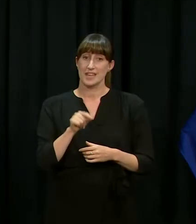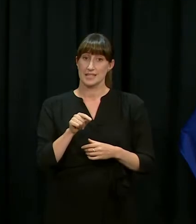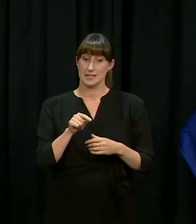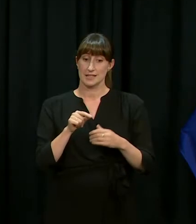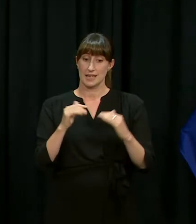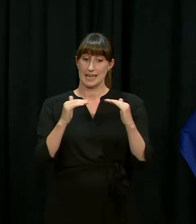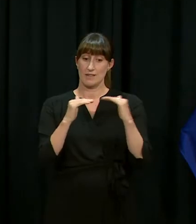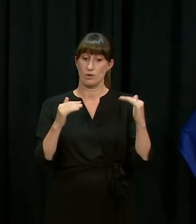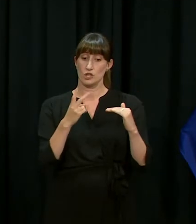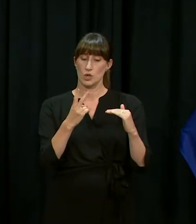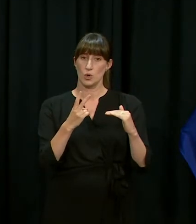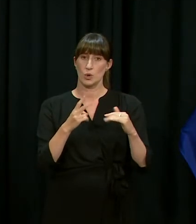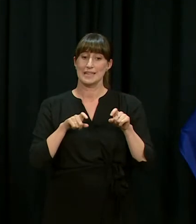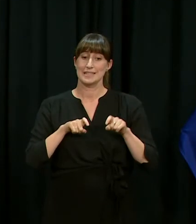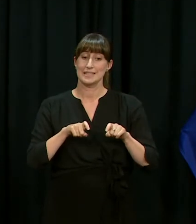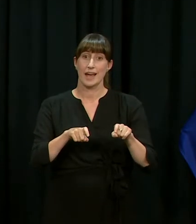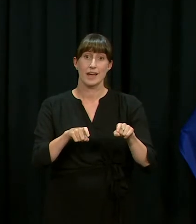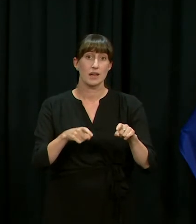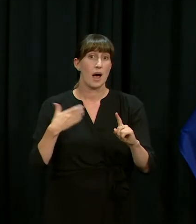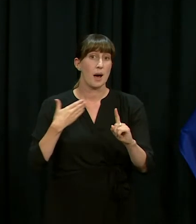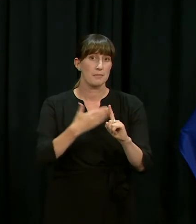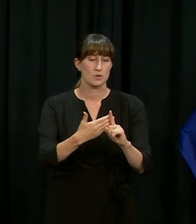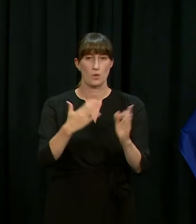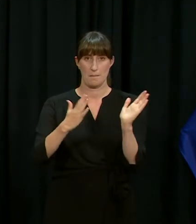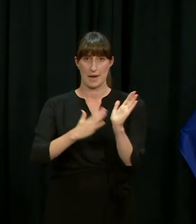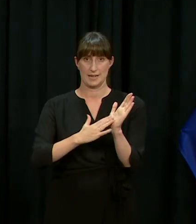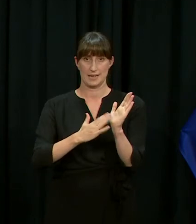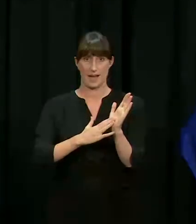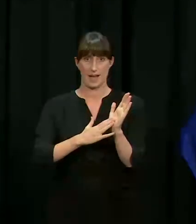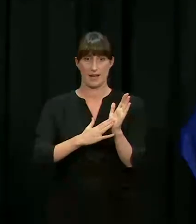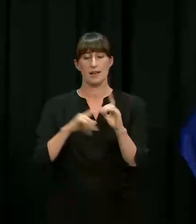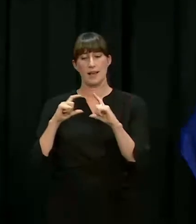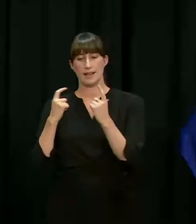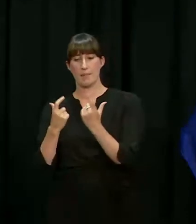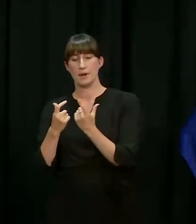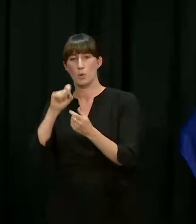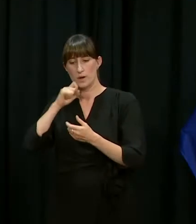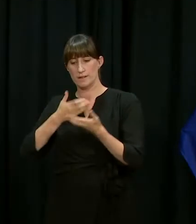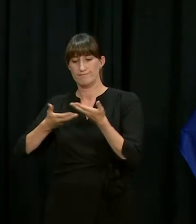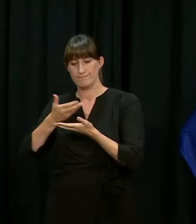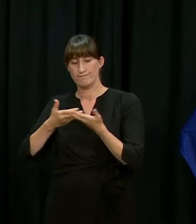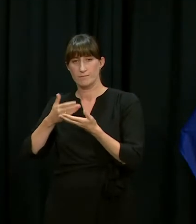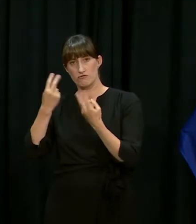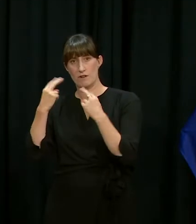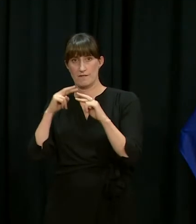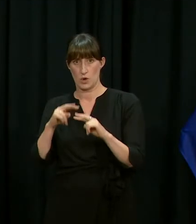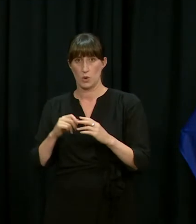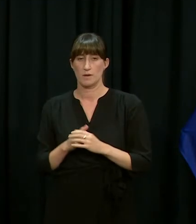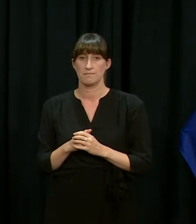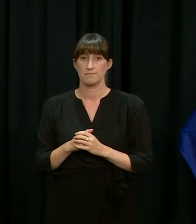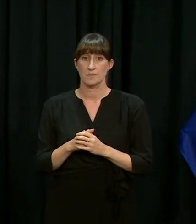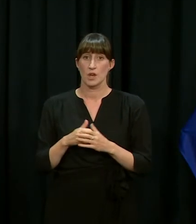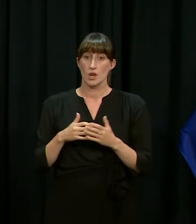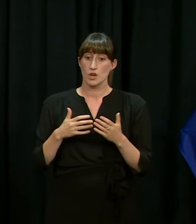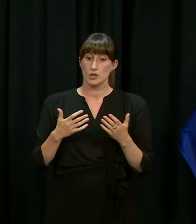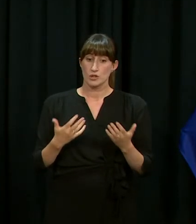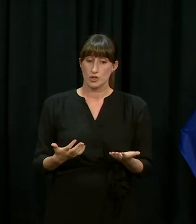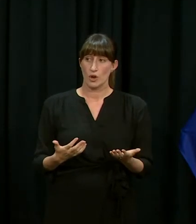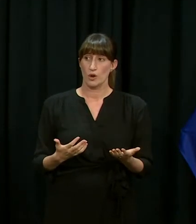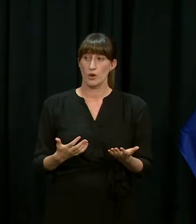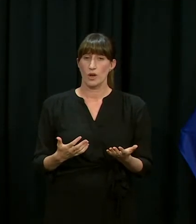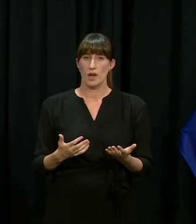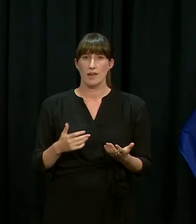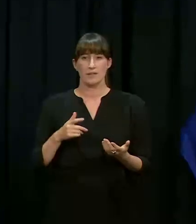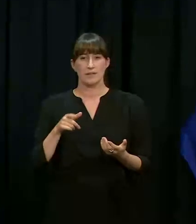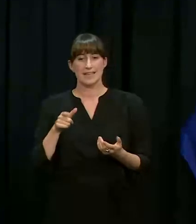by Cabinet. My expectation is that we have a similar situation to what we have now, where we have cases that have already